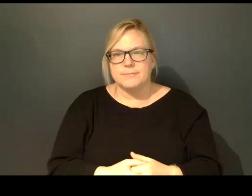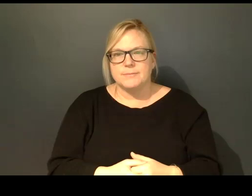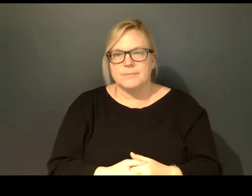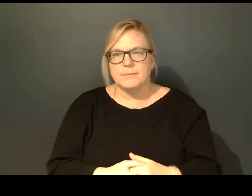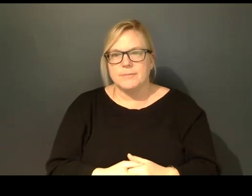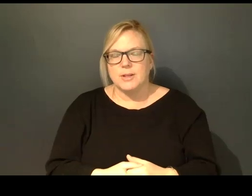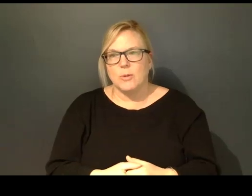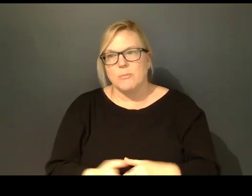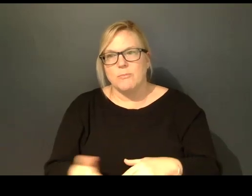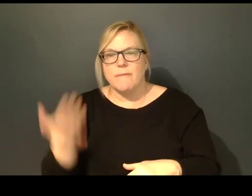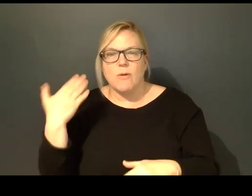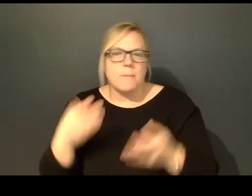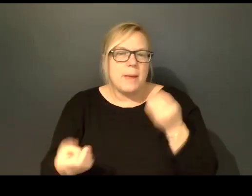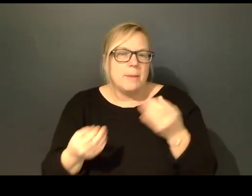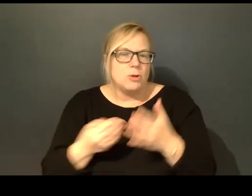costs,